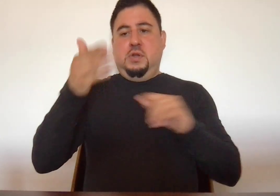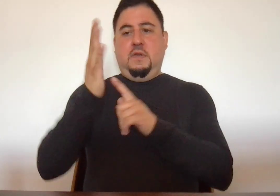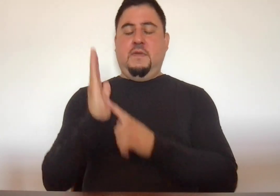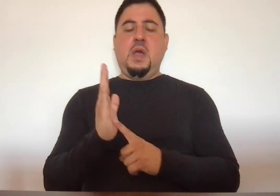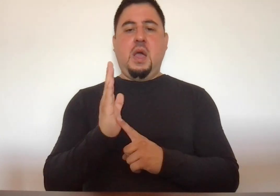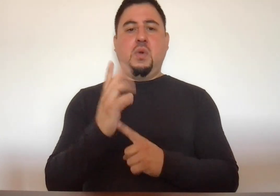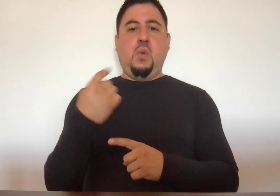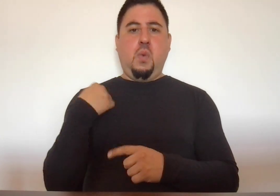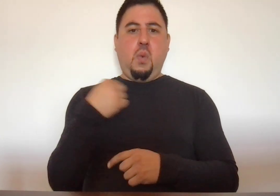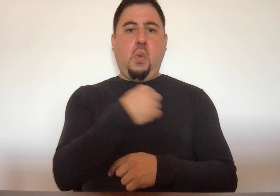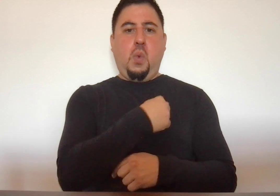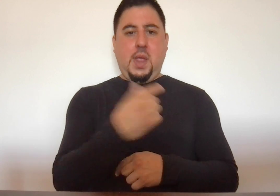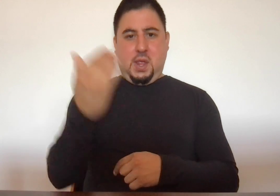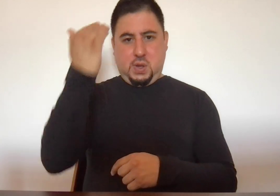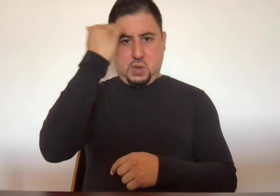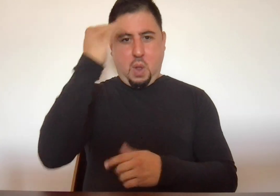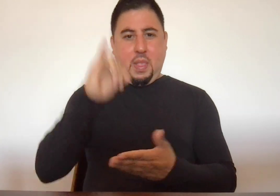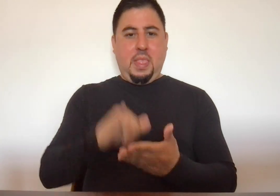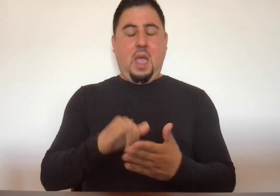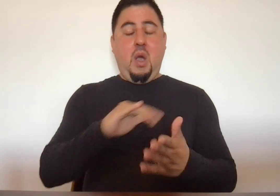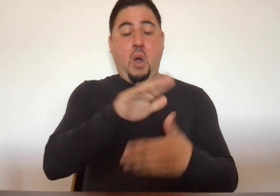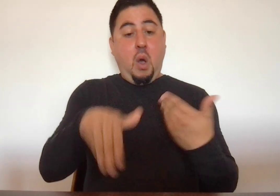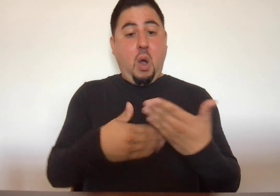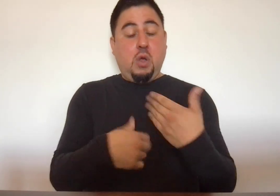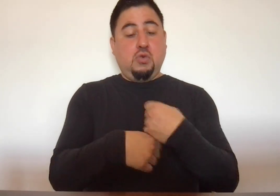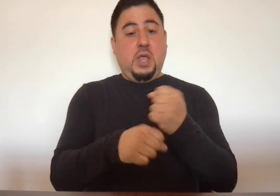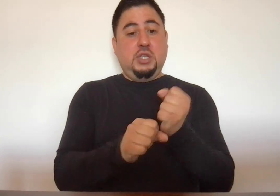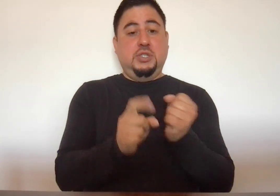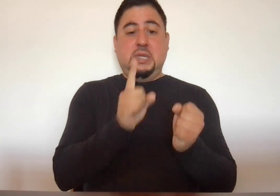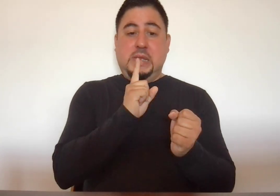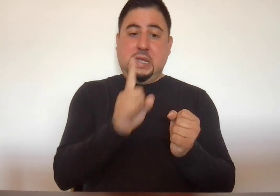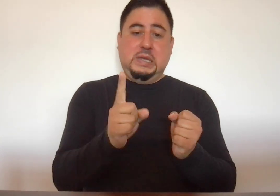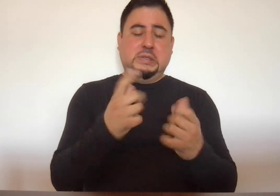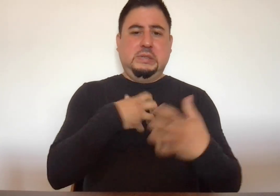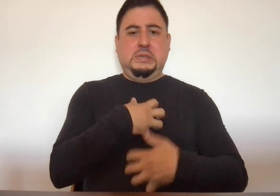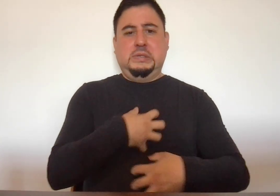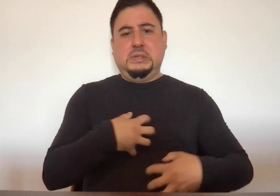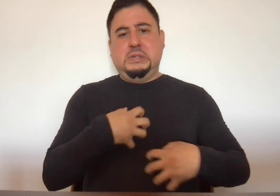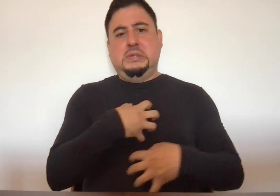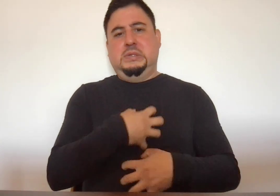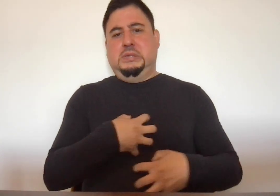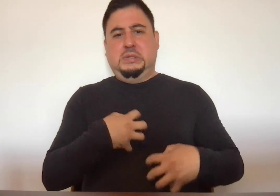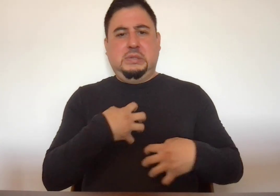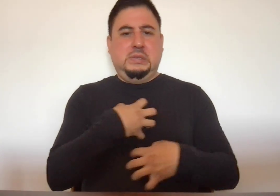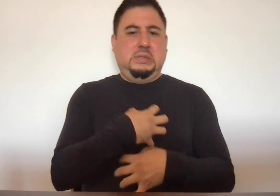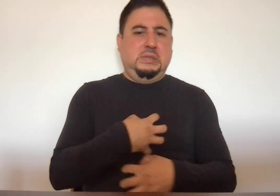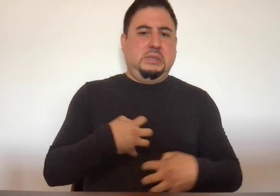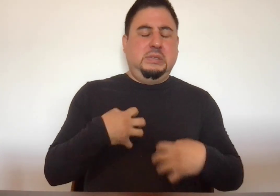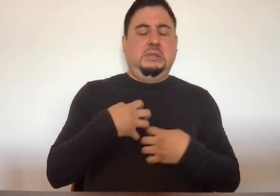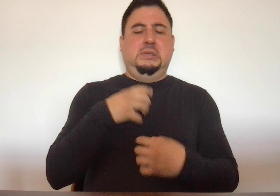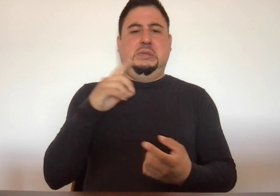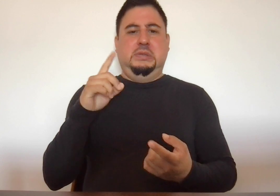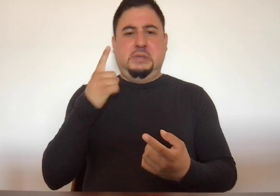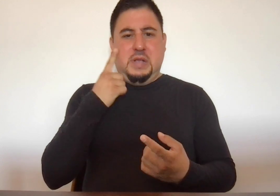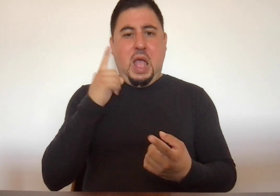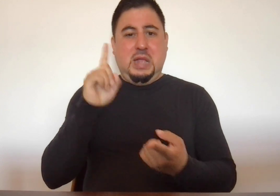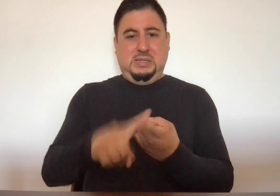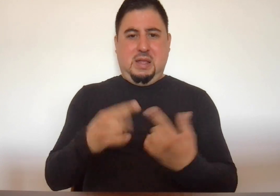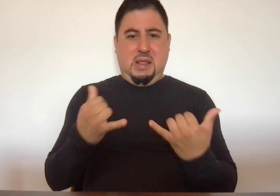We know that all creation is groaning in labor pains even until now. But not